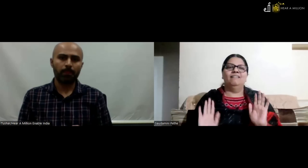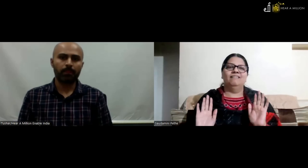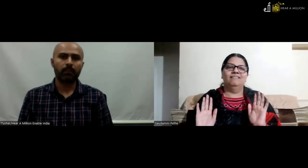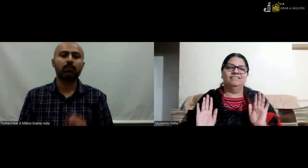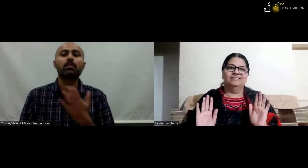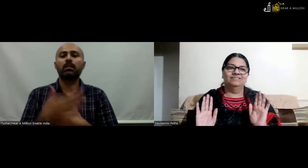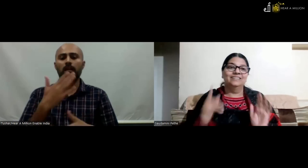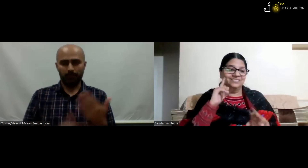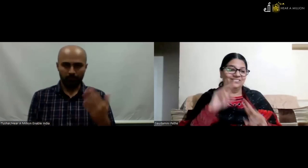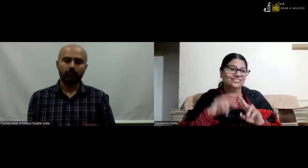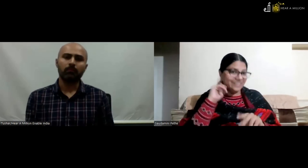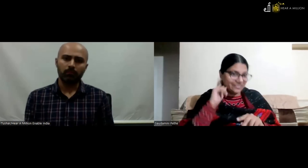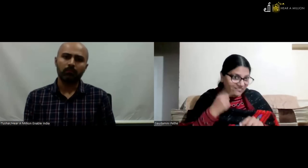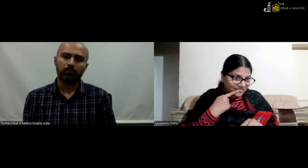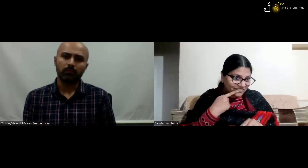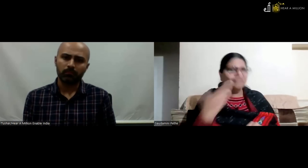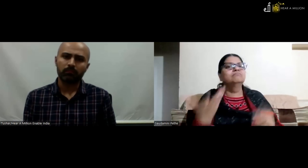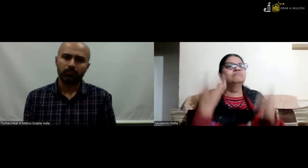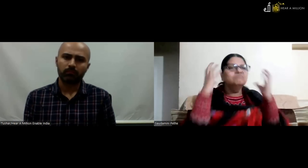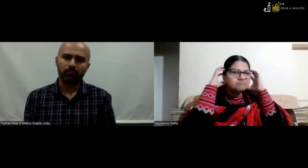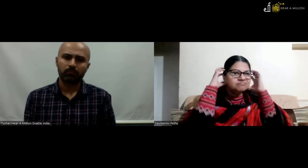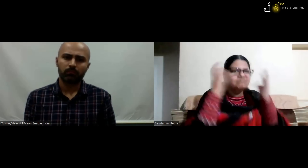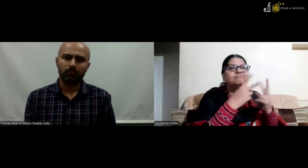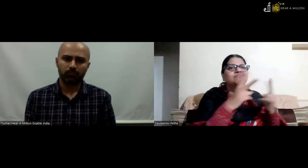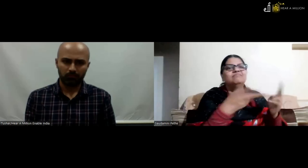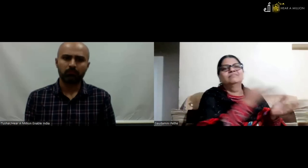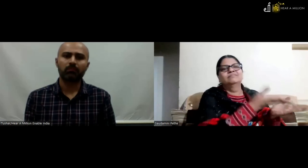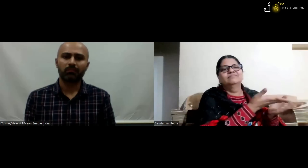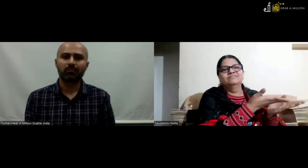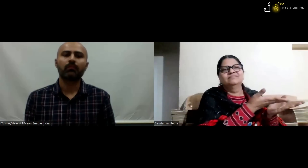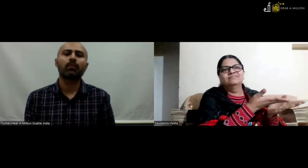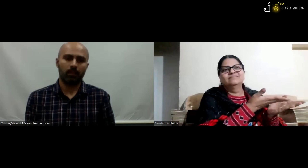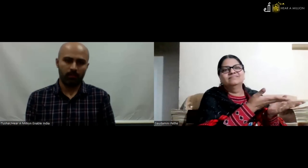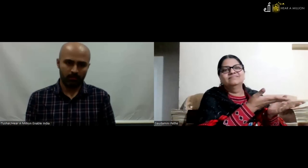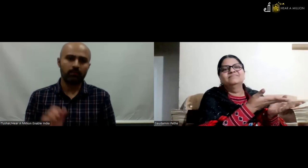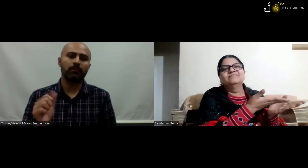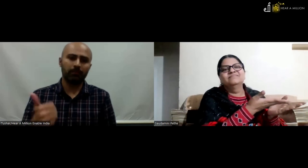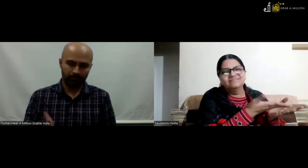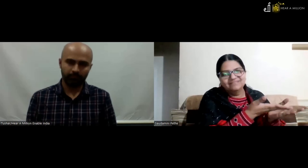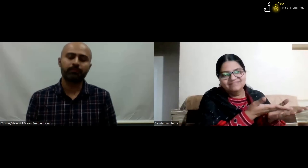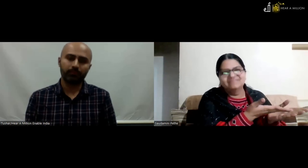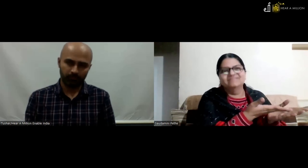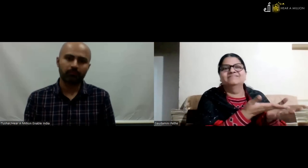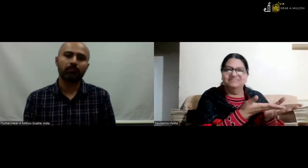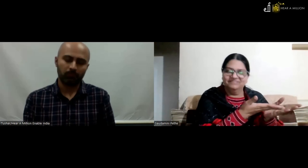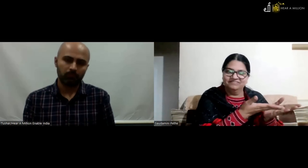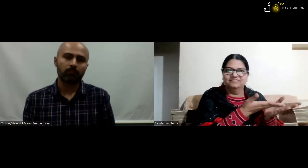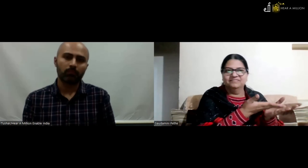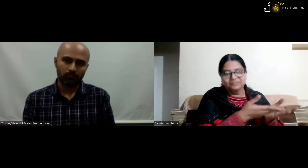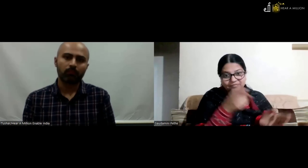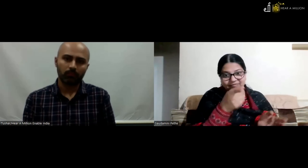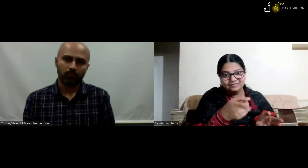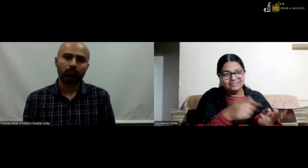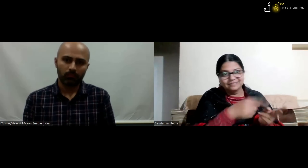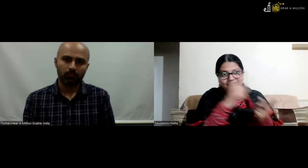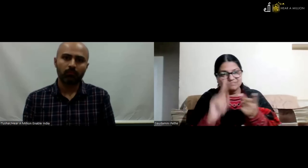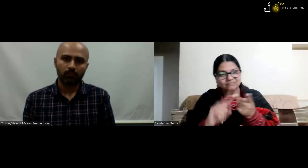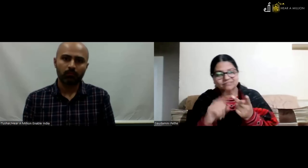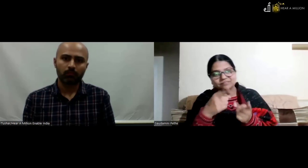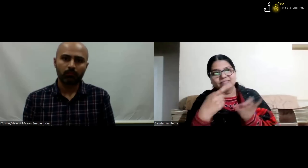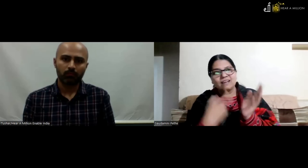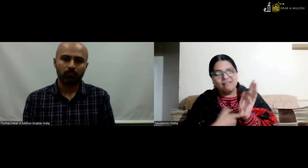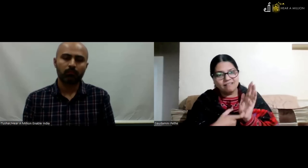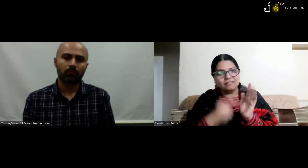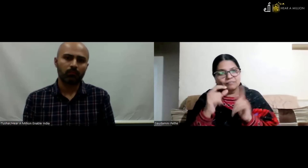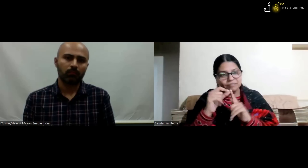representative. So yeah, if you have a disability, so for deafness, you need to get the audiology test